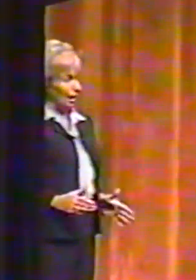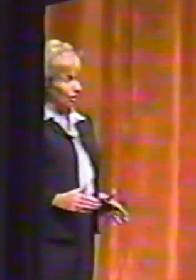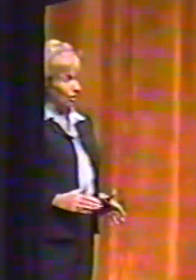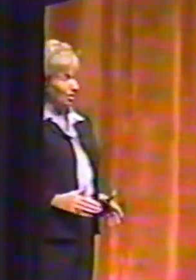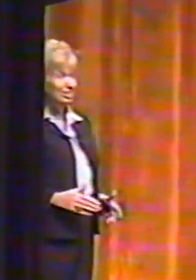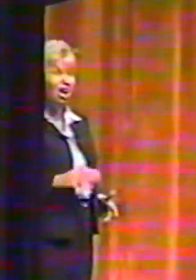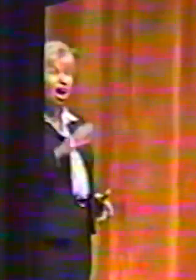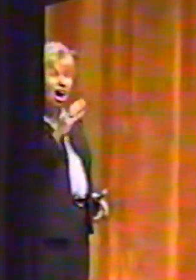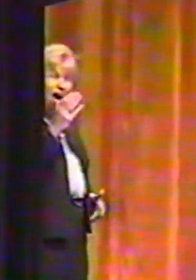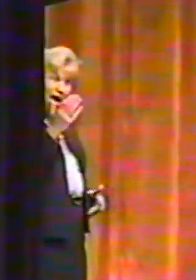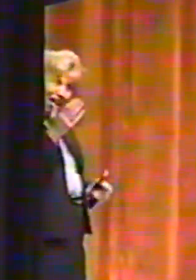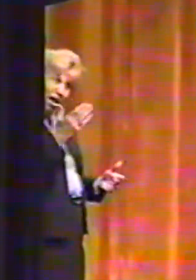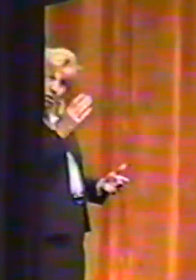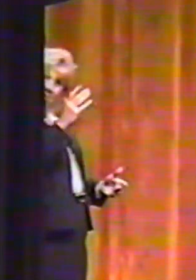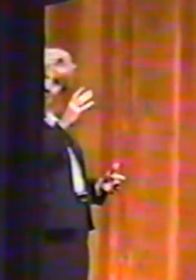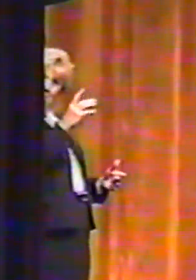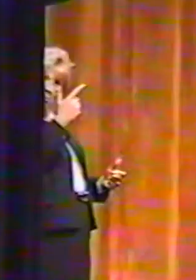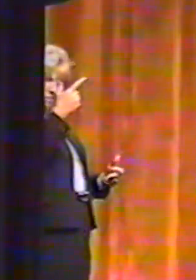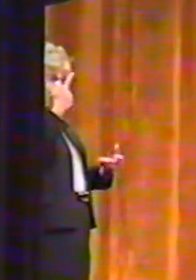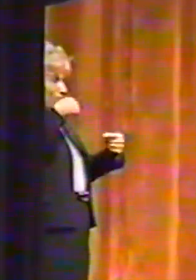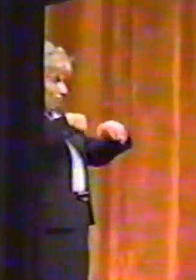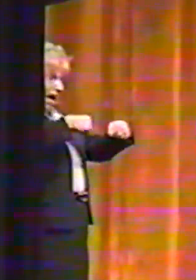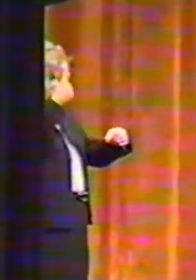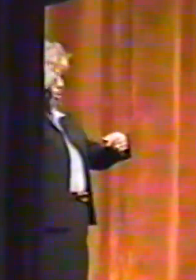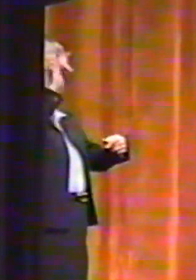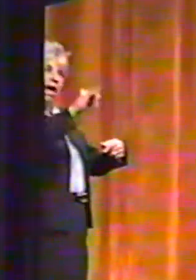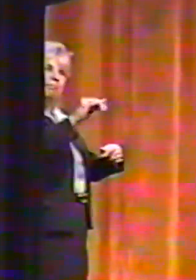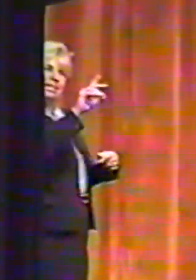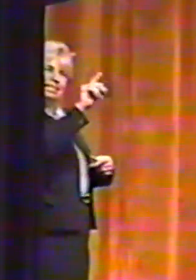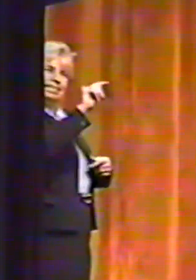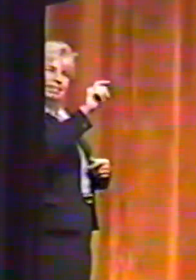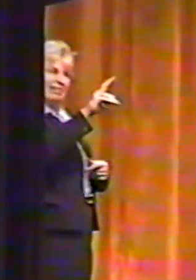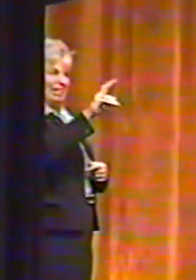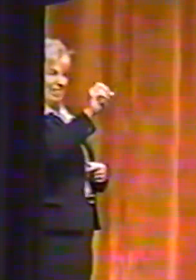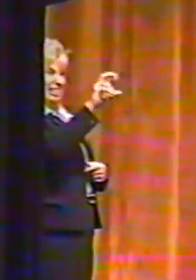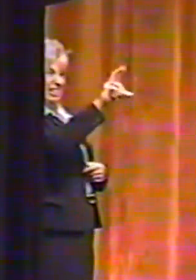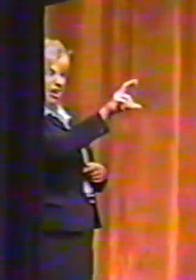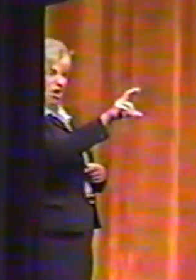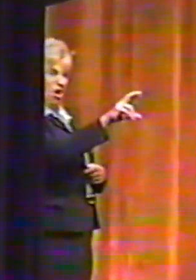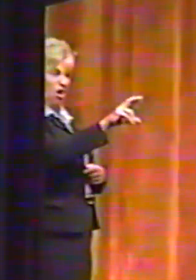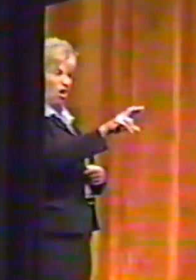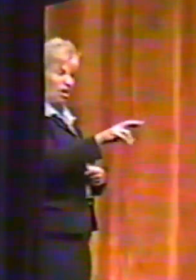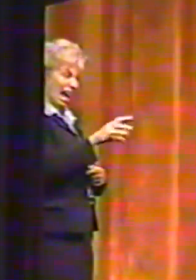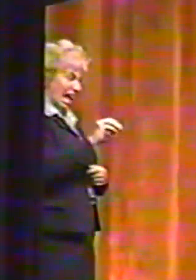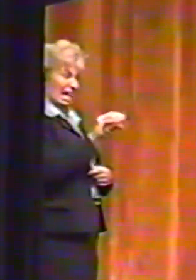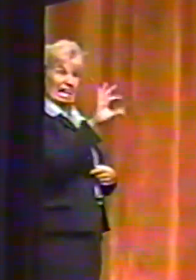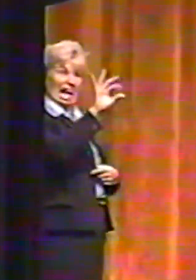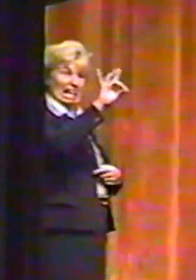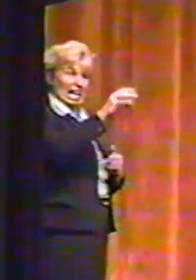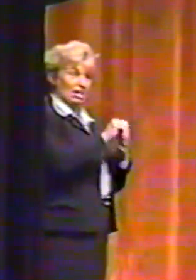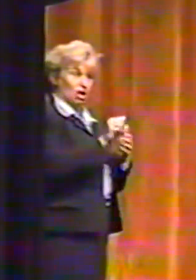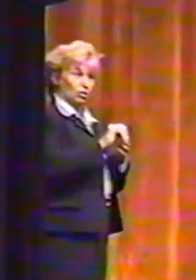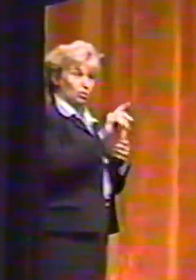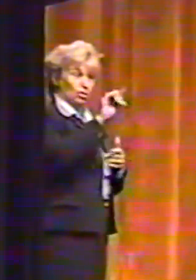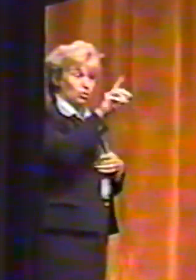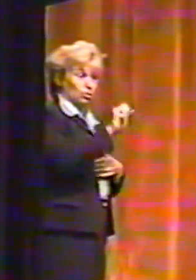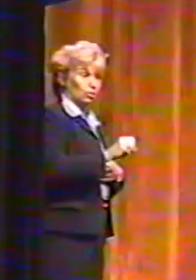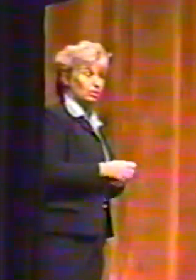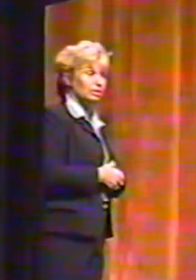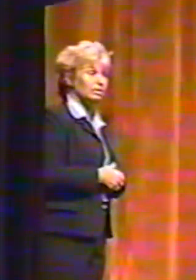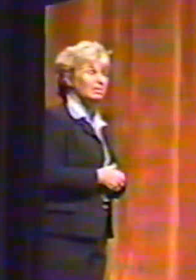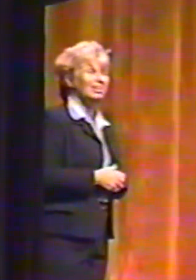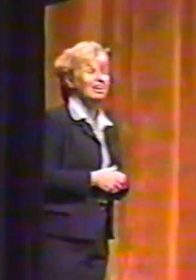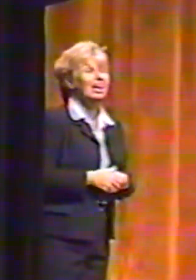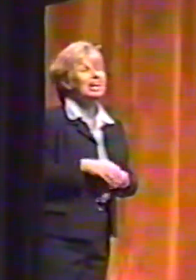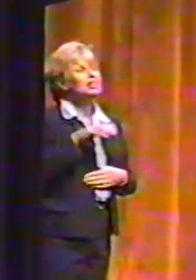over a VCR and a handful of tools. Meanwhile, his two daughters, aged 10 and 12, and their mother were living 1,500